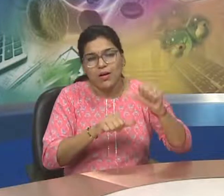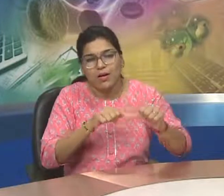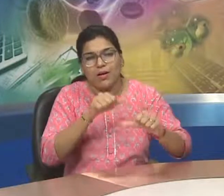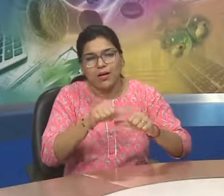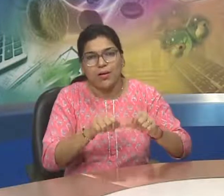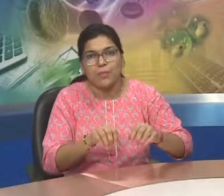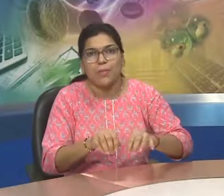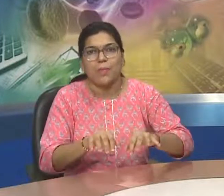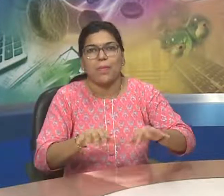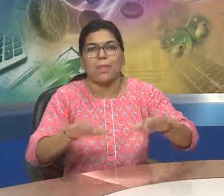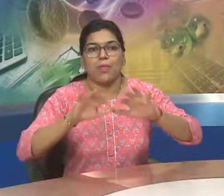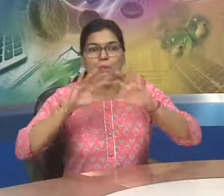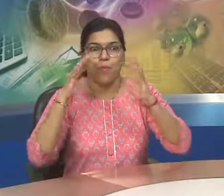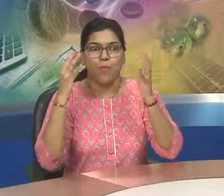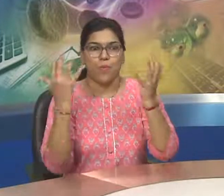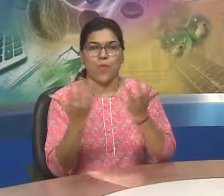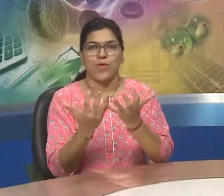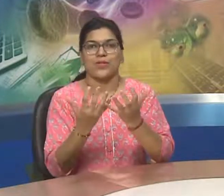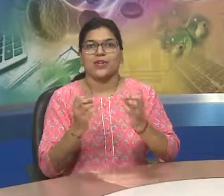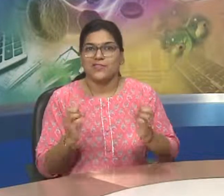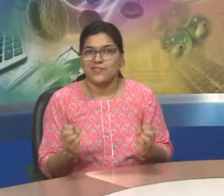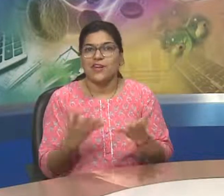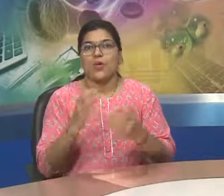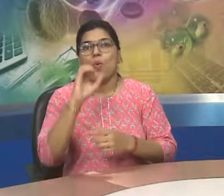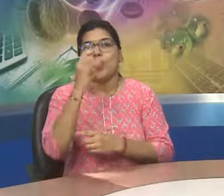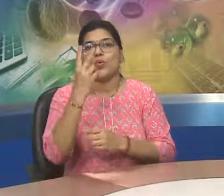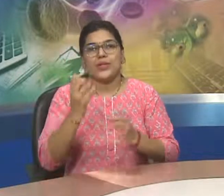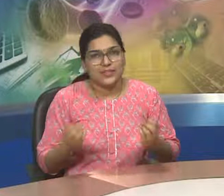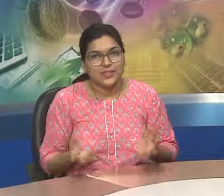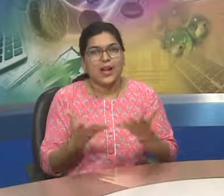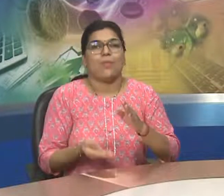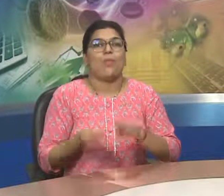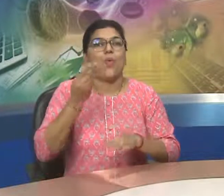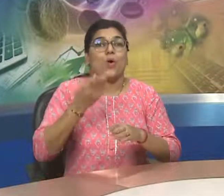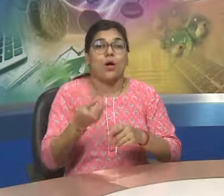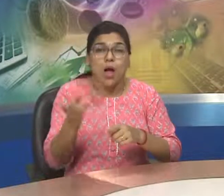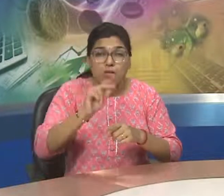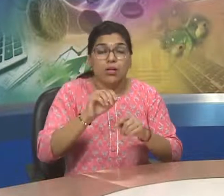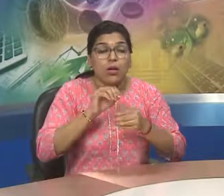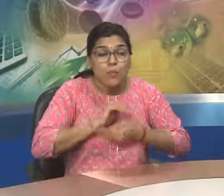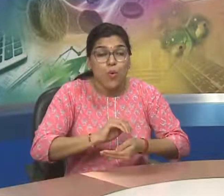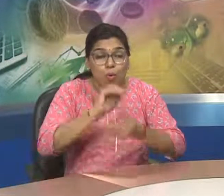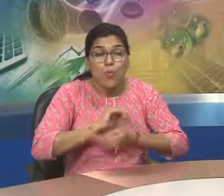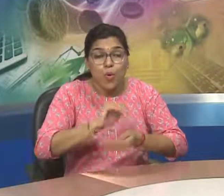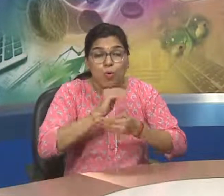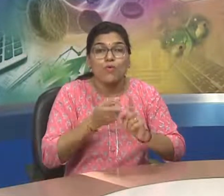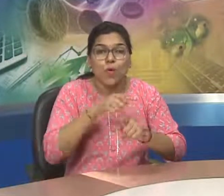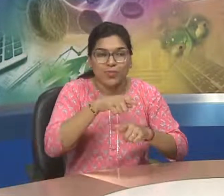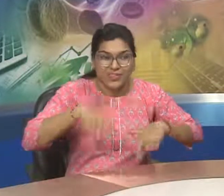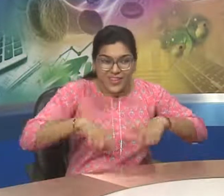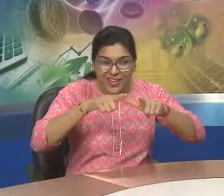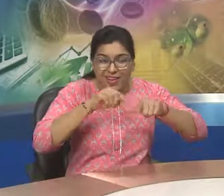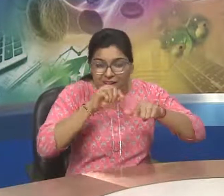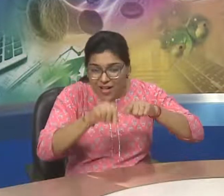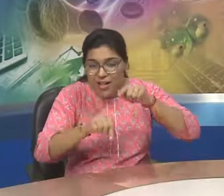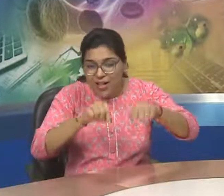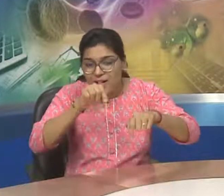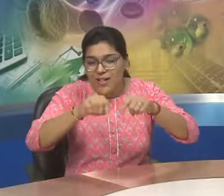again by reacting the other elements such as